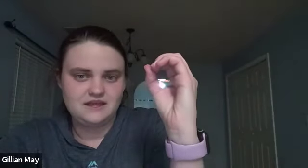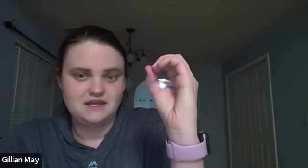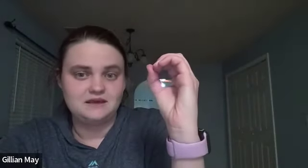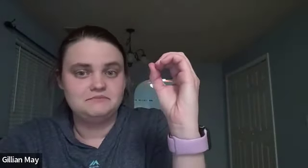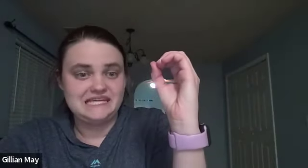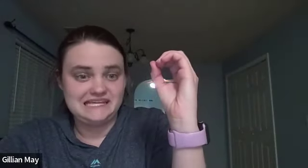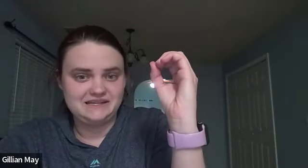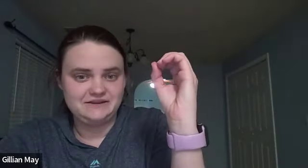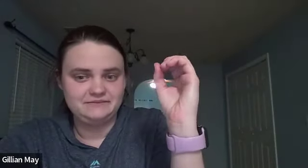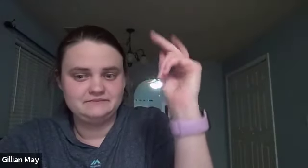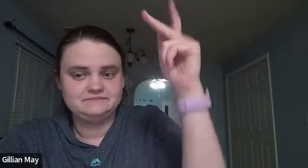Then P.